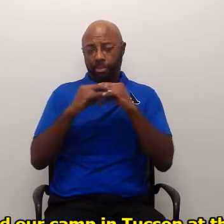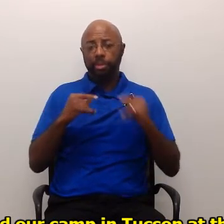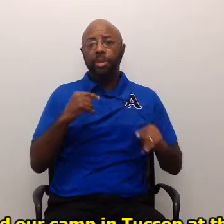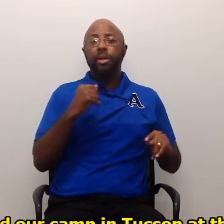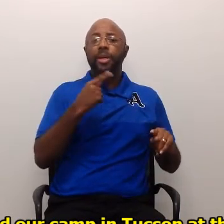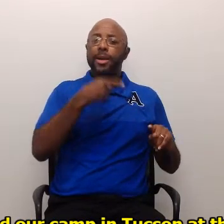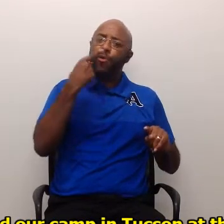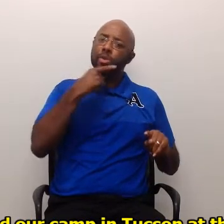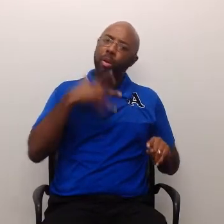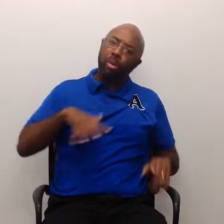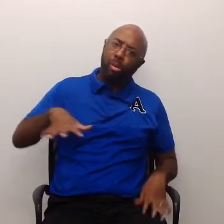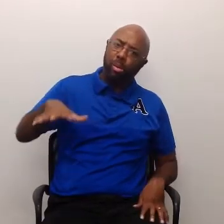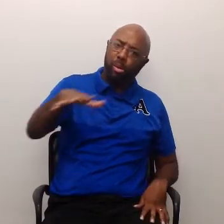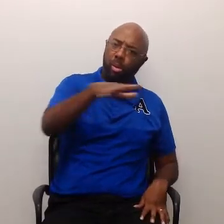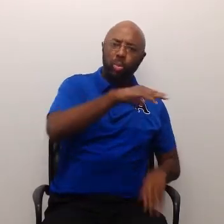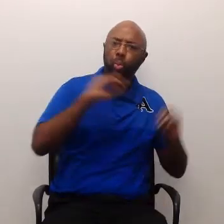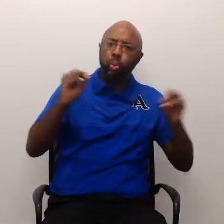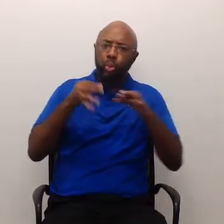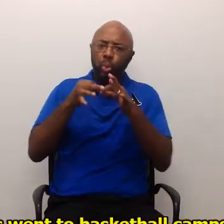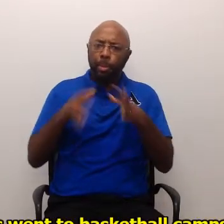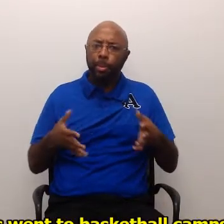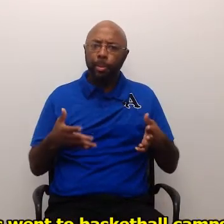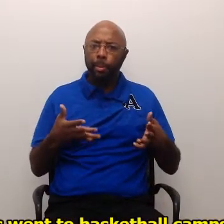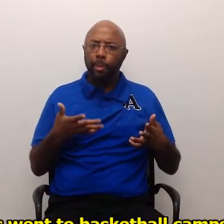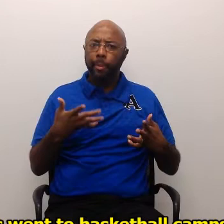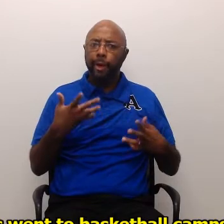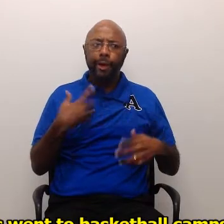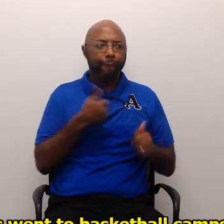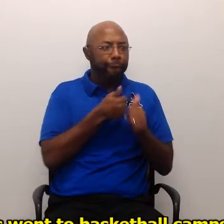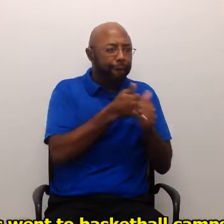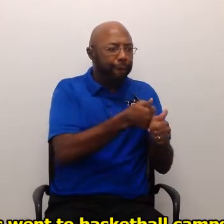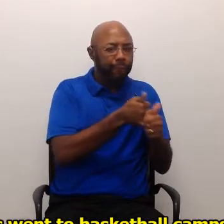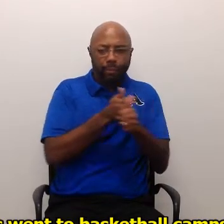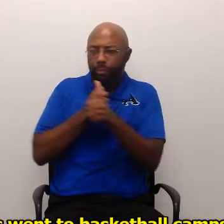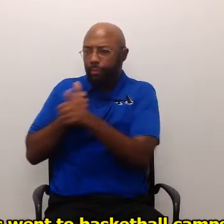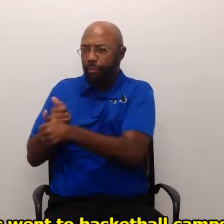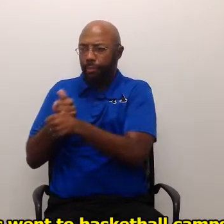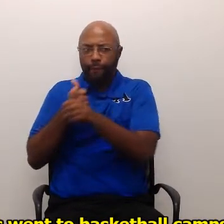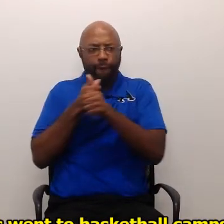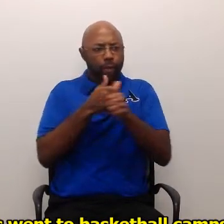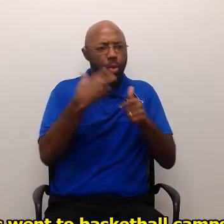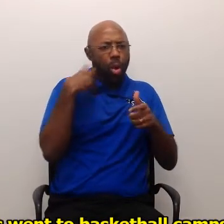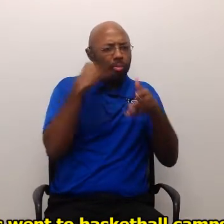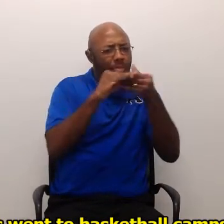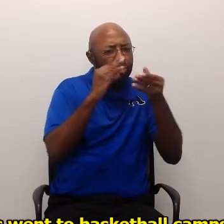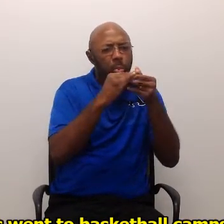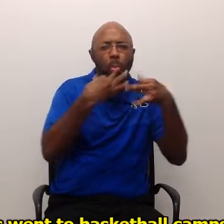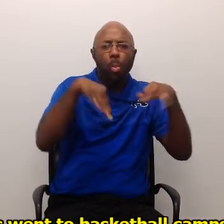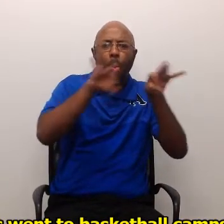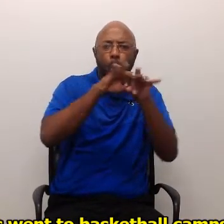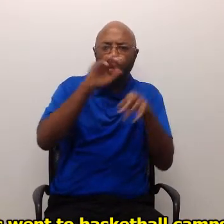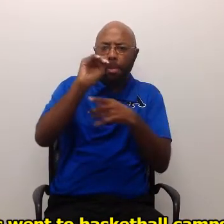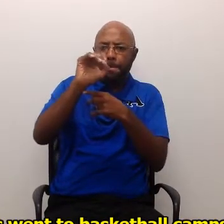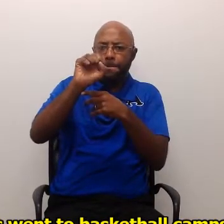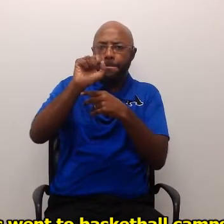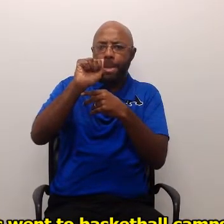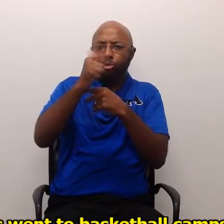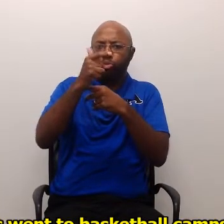60 players. Growing up, I always went to basketball camps where everyone could hear, and there was no